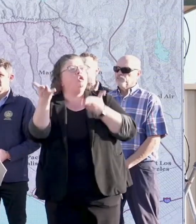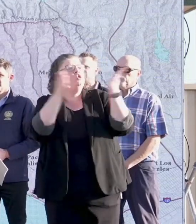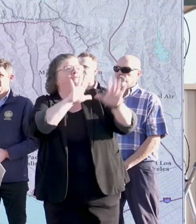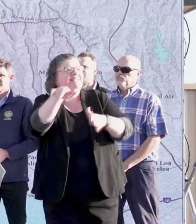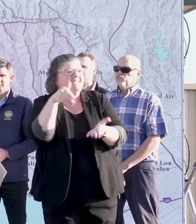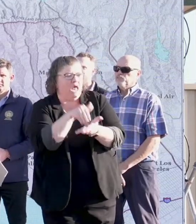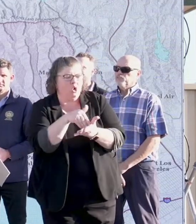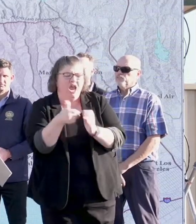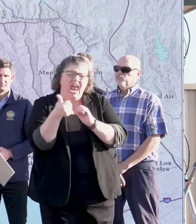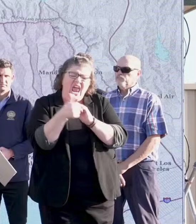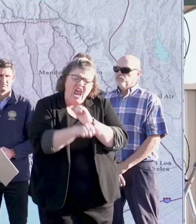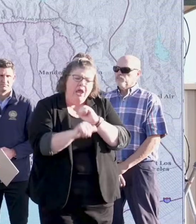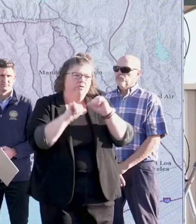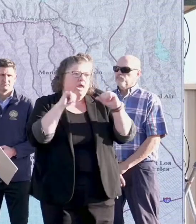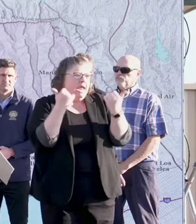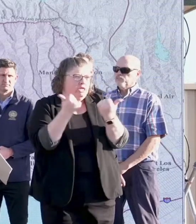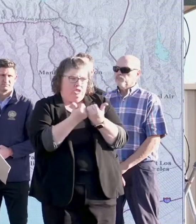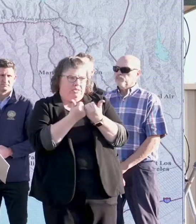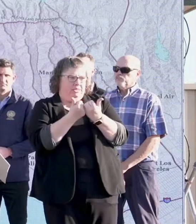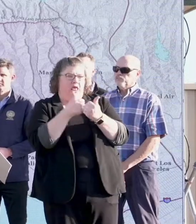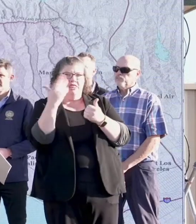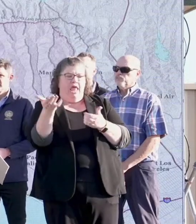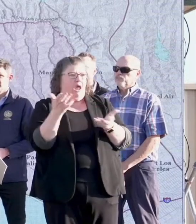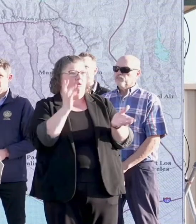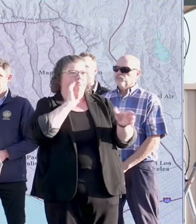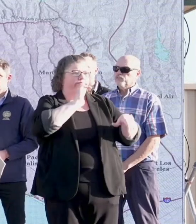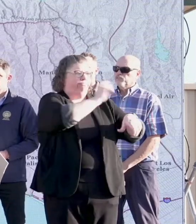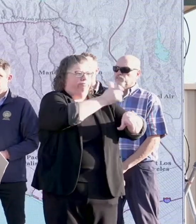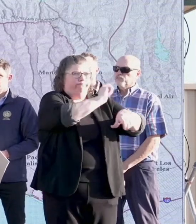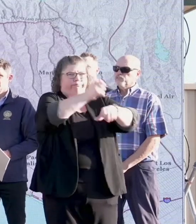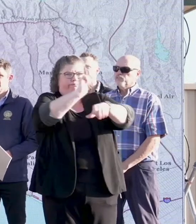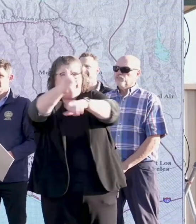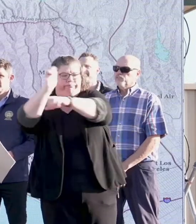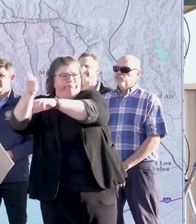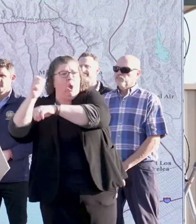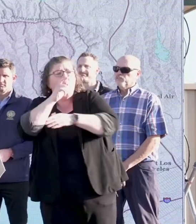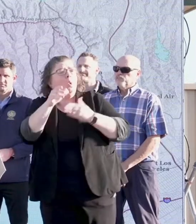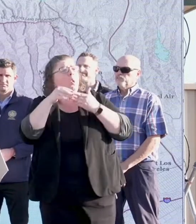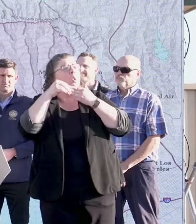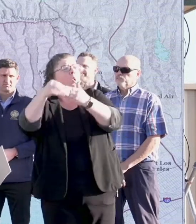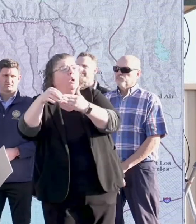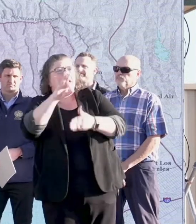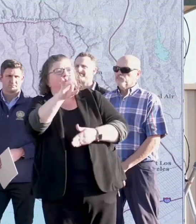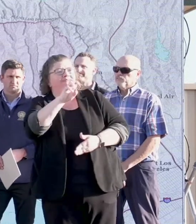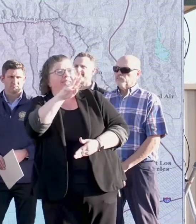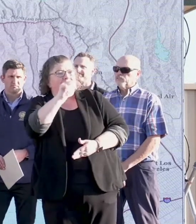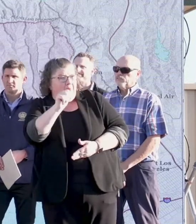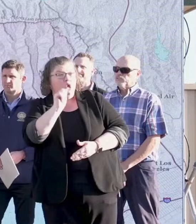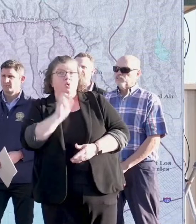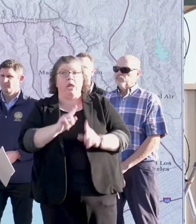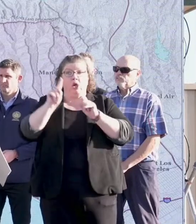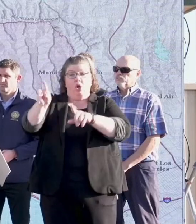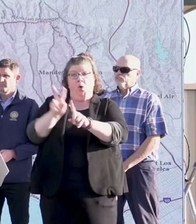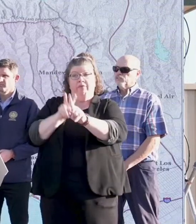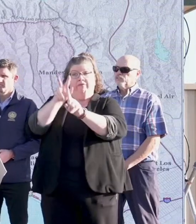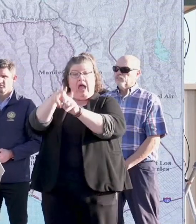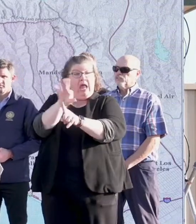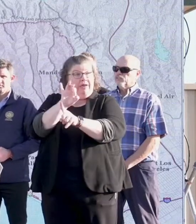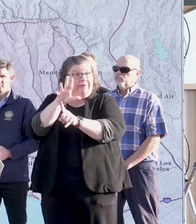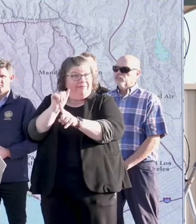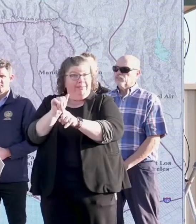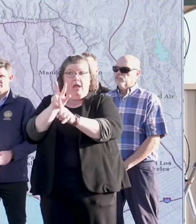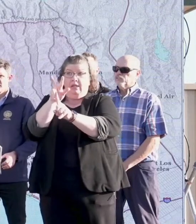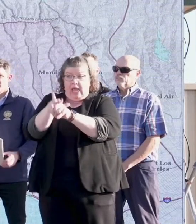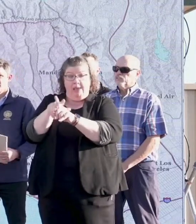Every agency under the sun is there. It's largely being driven by FEMA, and you can go and file your FEMA claim there and